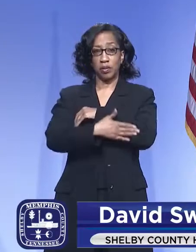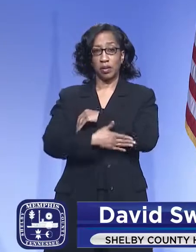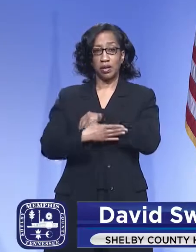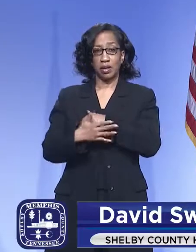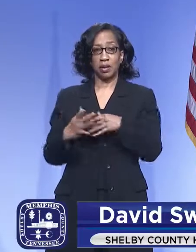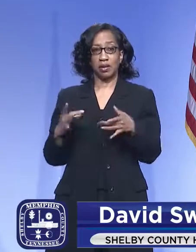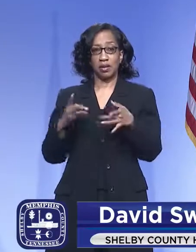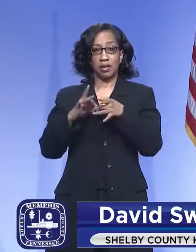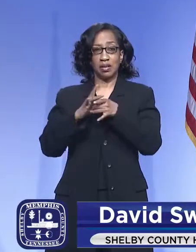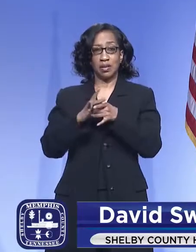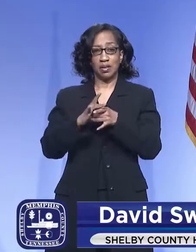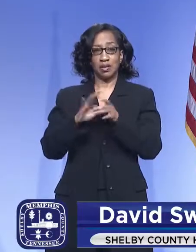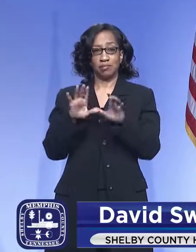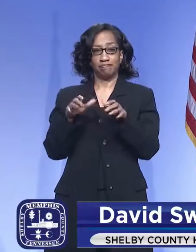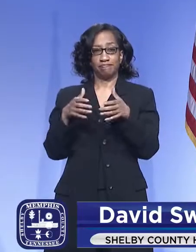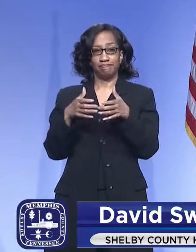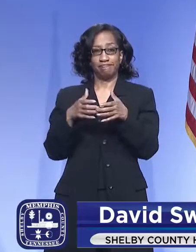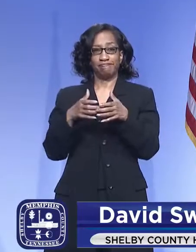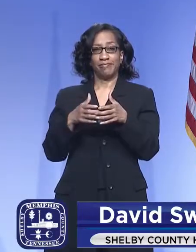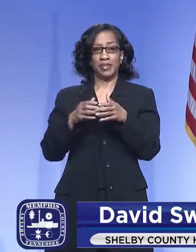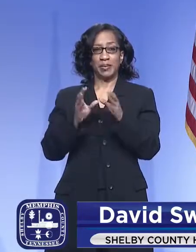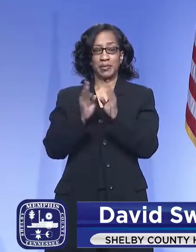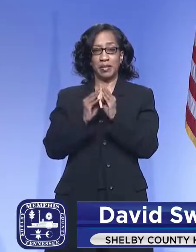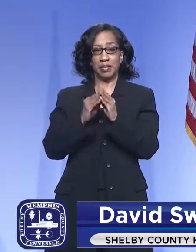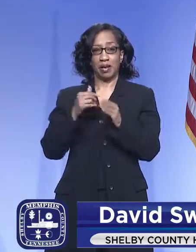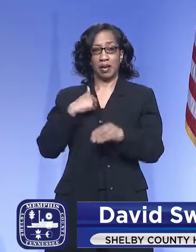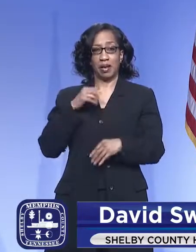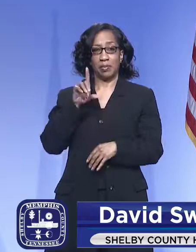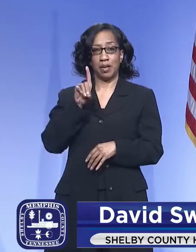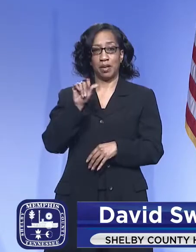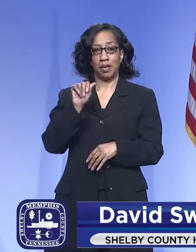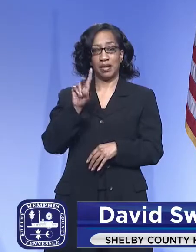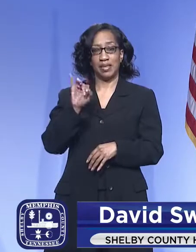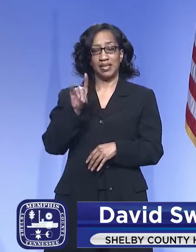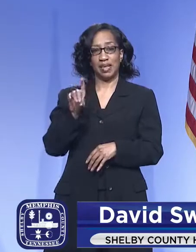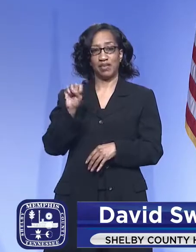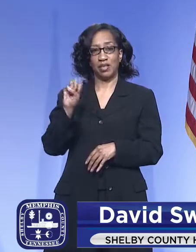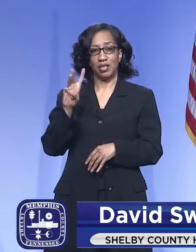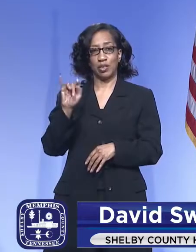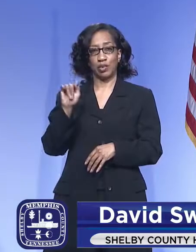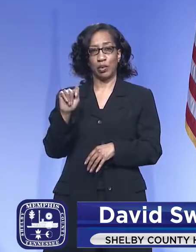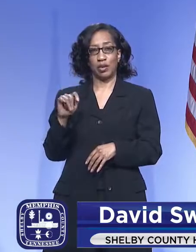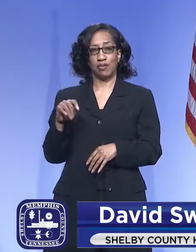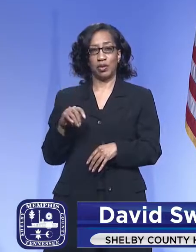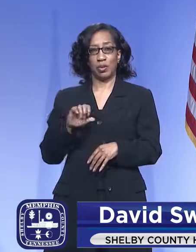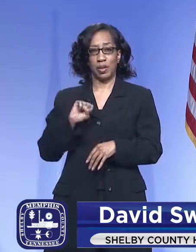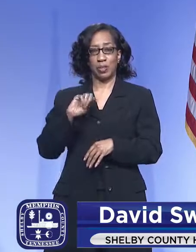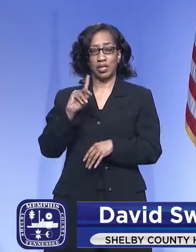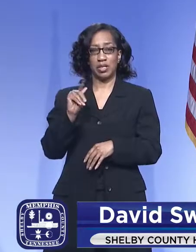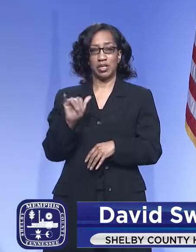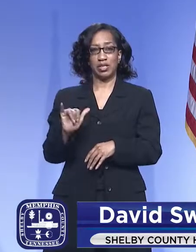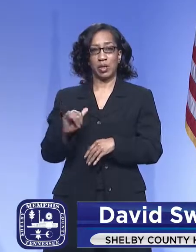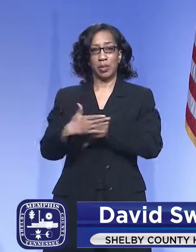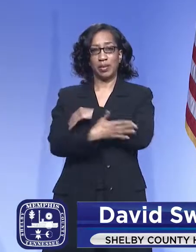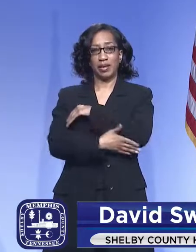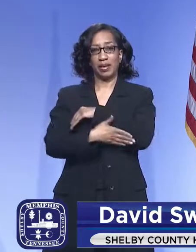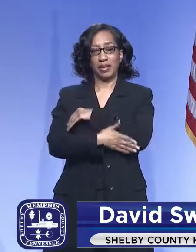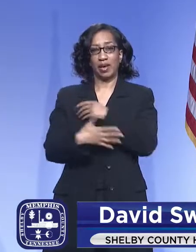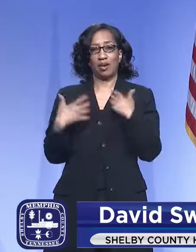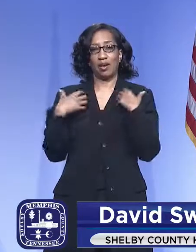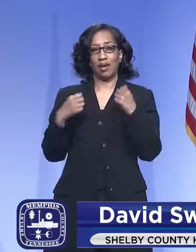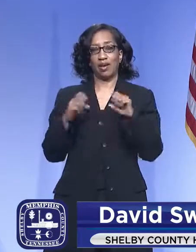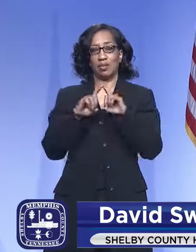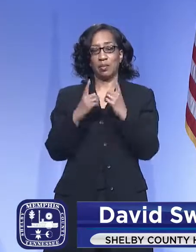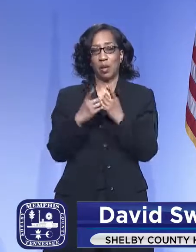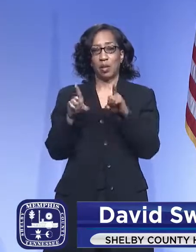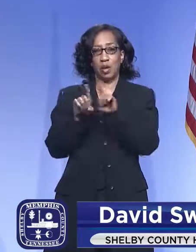for March the 25th. I'm David Sweat, Deputy Director, Shelby County Health Department, joined today once again by Chief Doug McGowen from the City